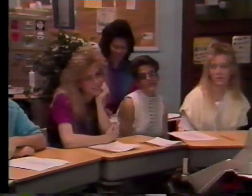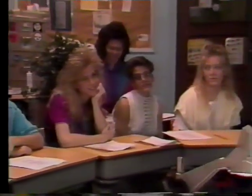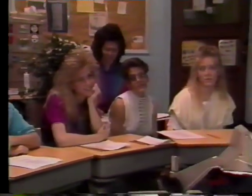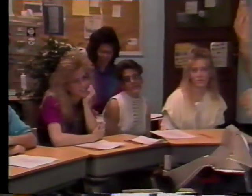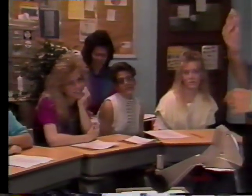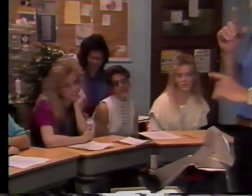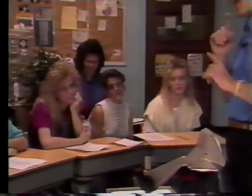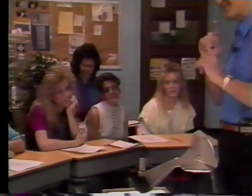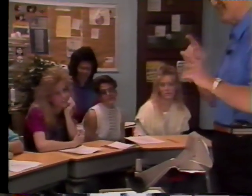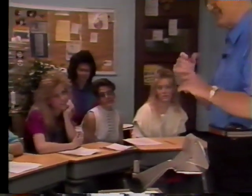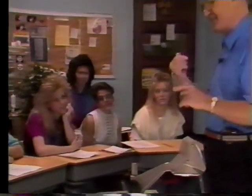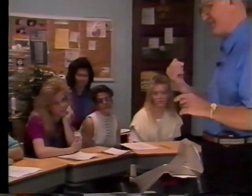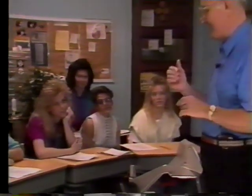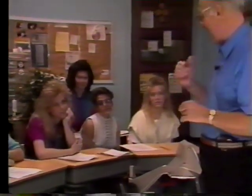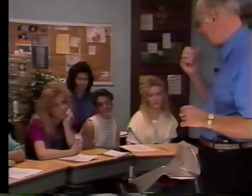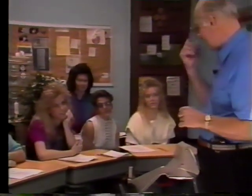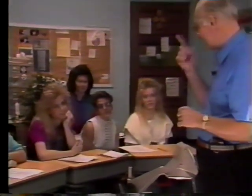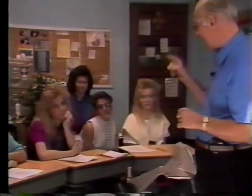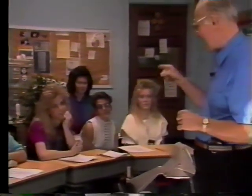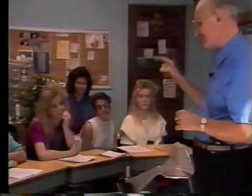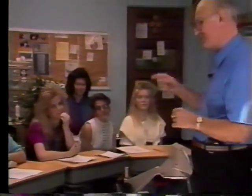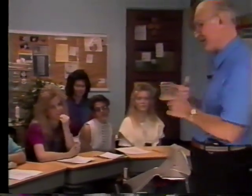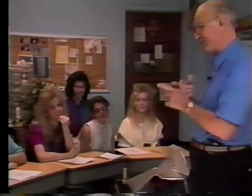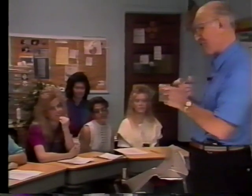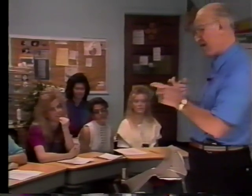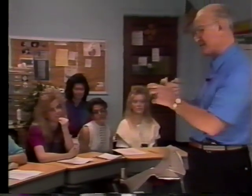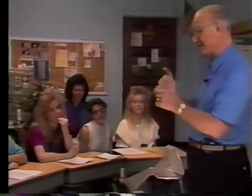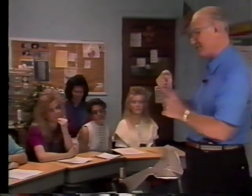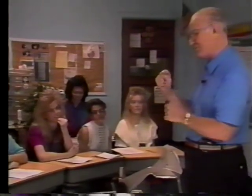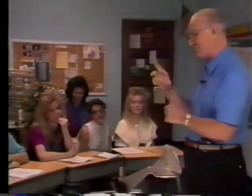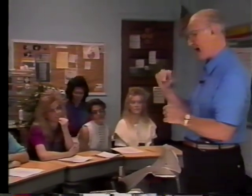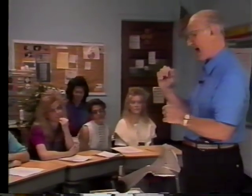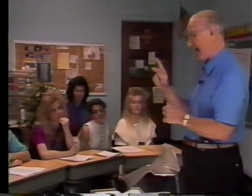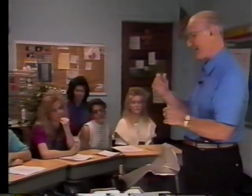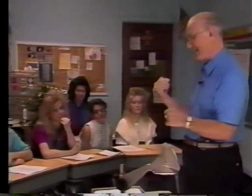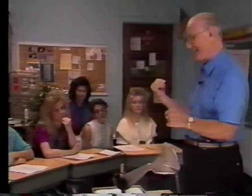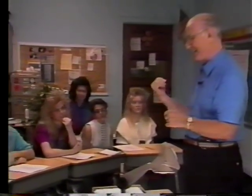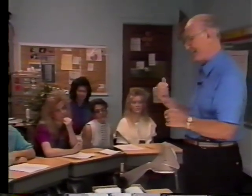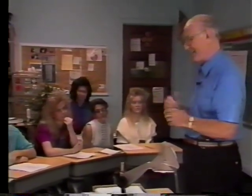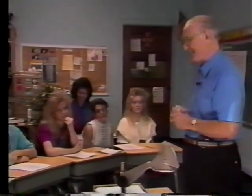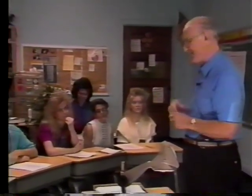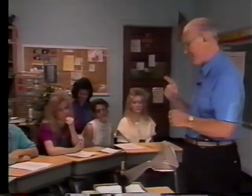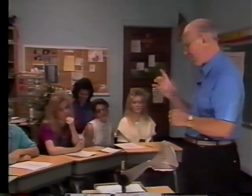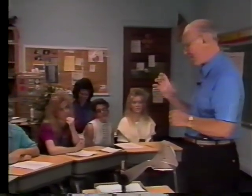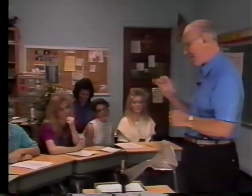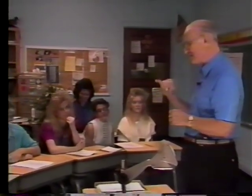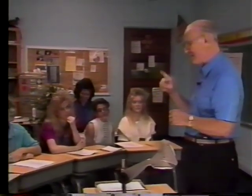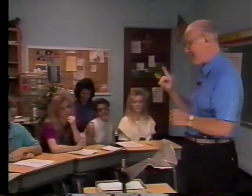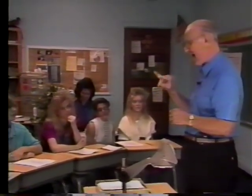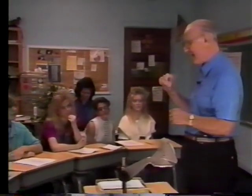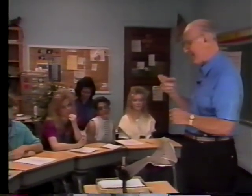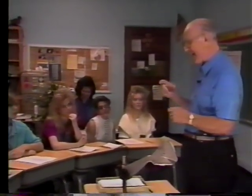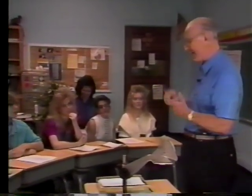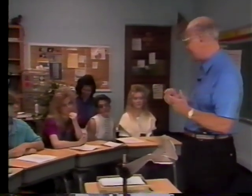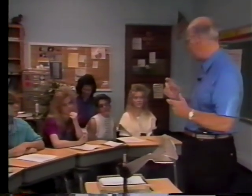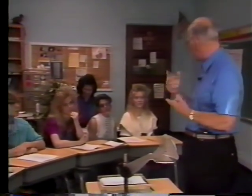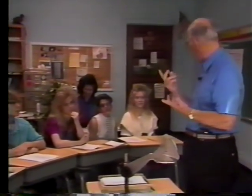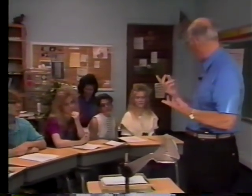that's a good answer. I understand 3 runs track, 100 yard dash, what